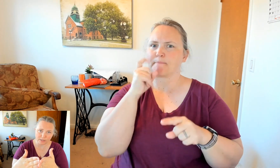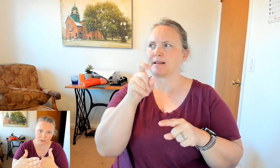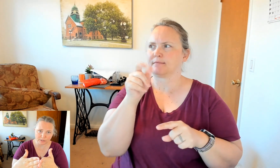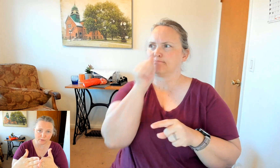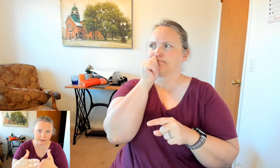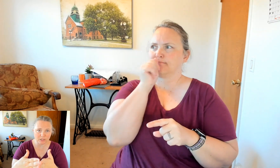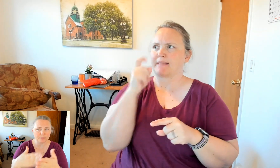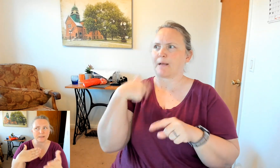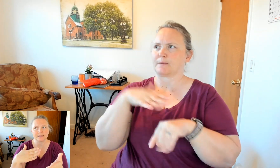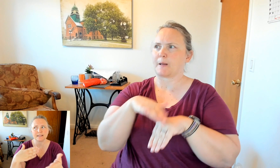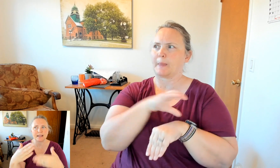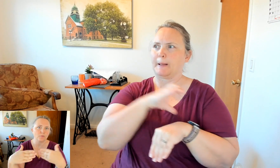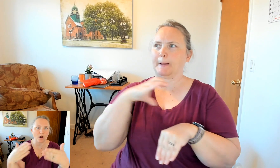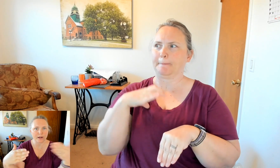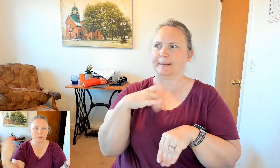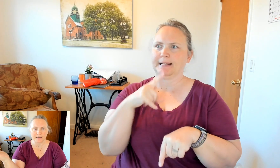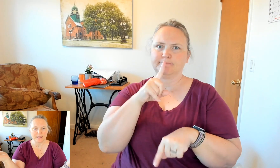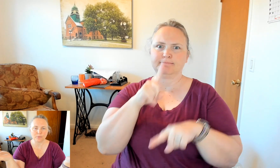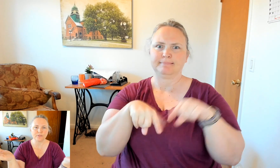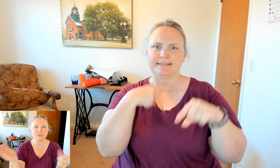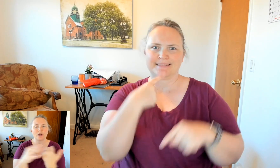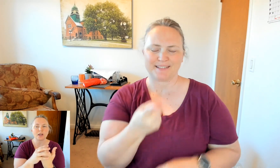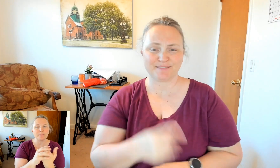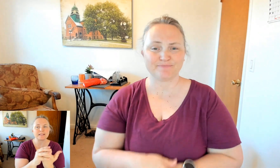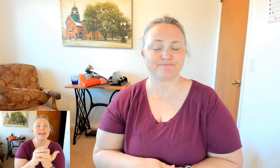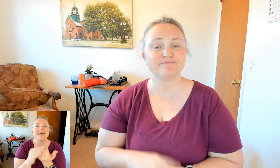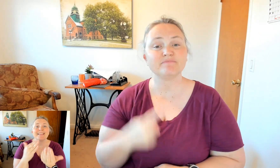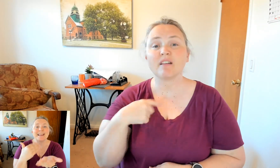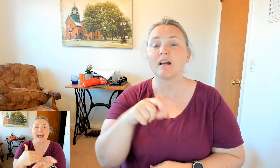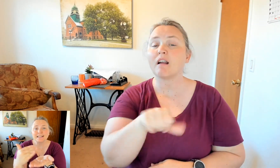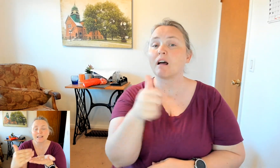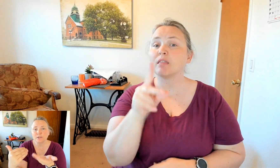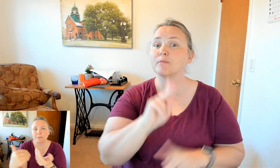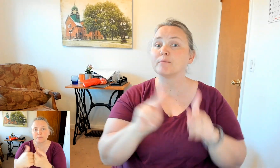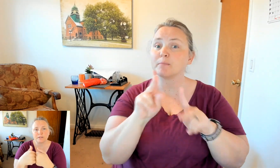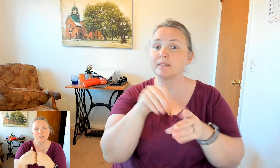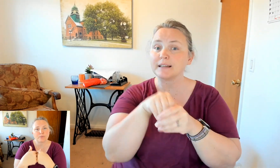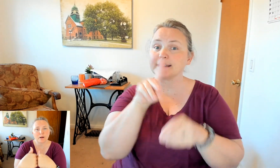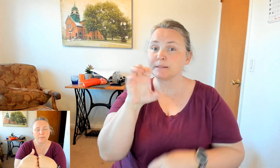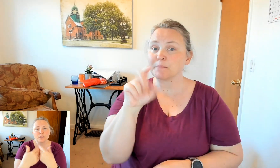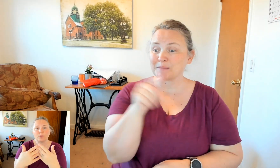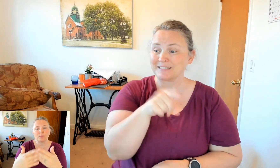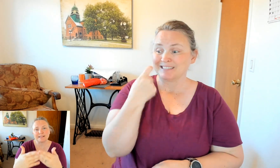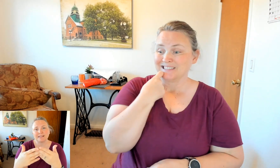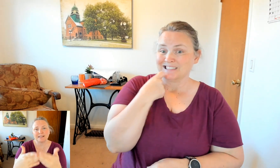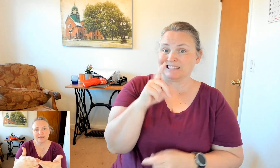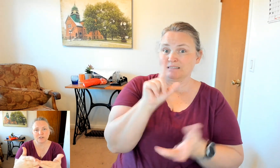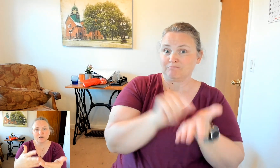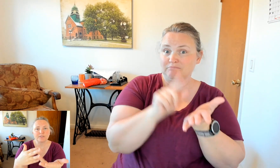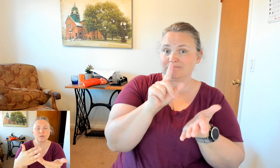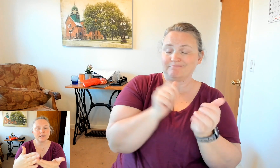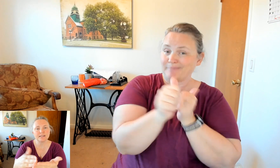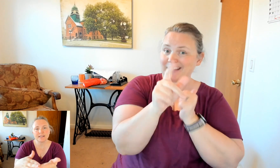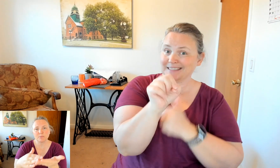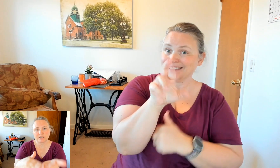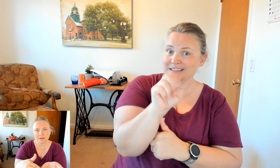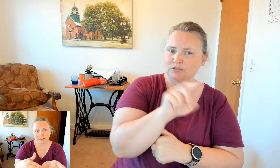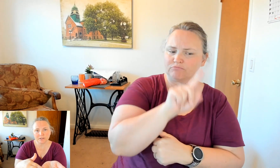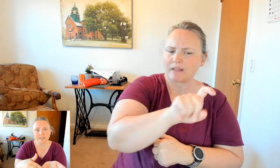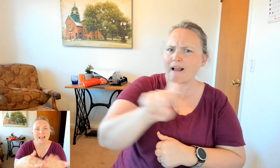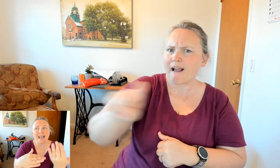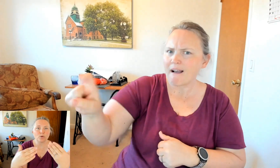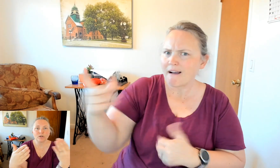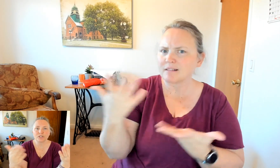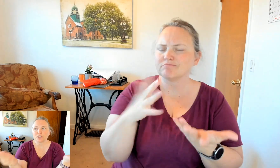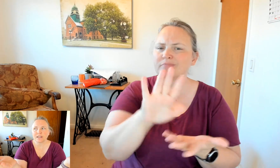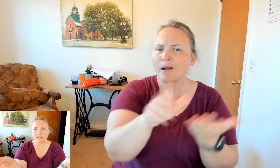that's confidential information because they were on a committee that reviewed the documents, then ask other people in your department who were recently tenured if you can see their